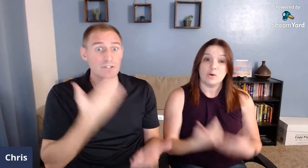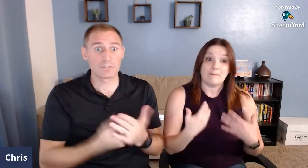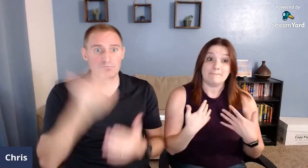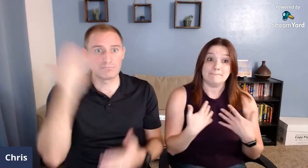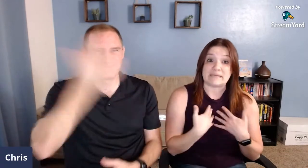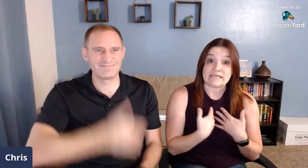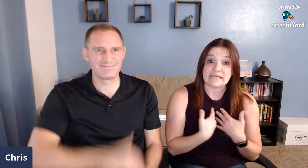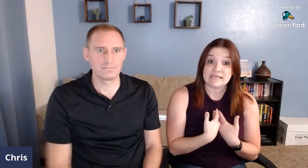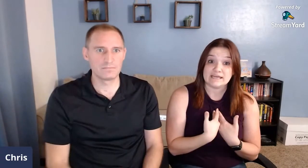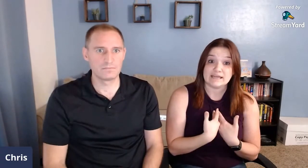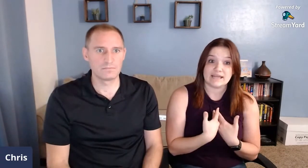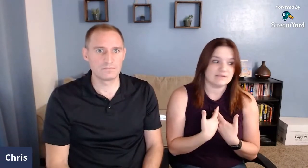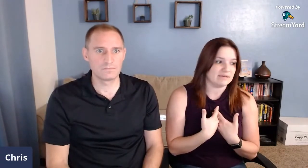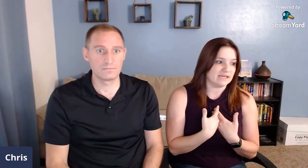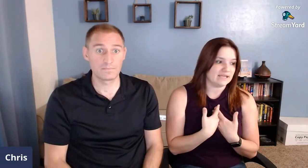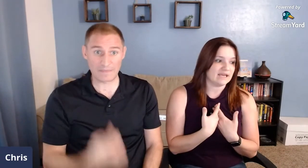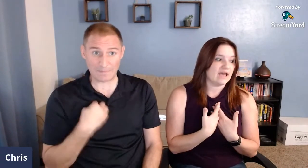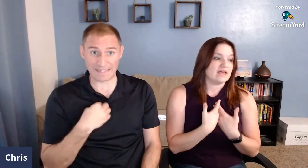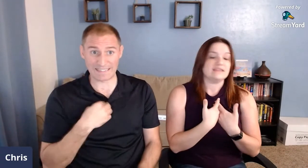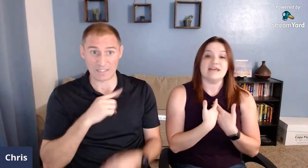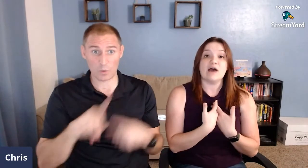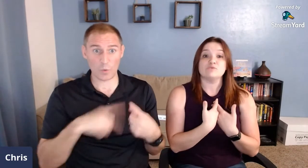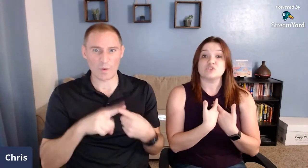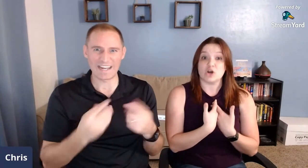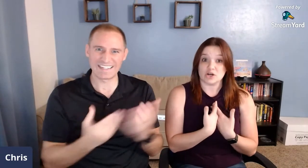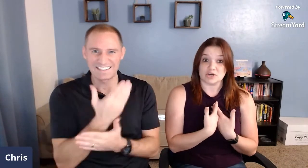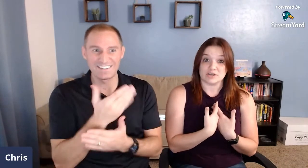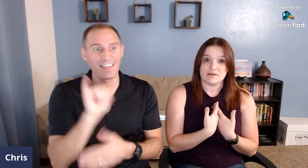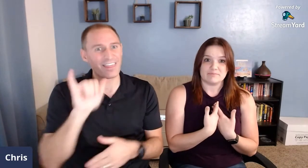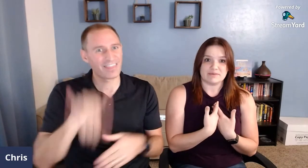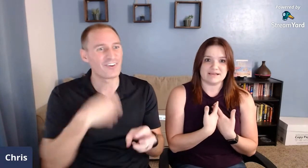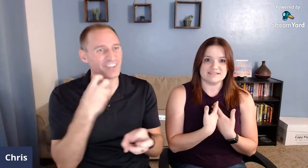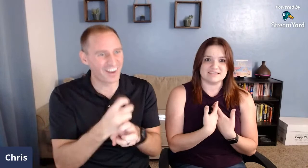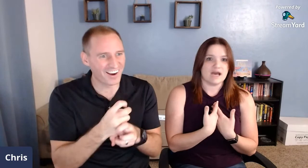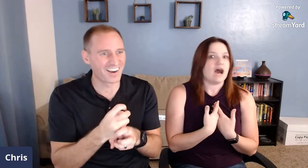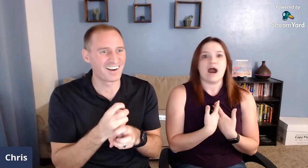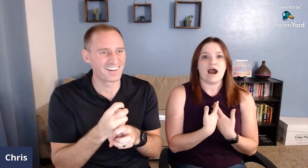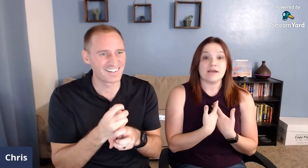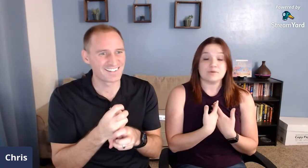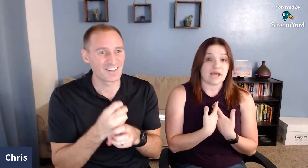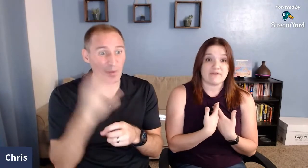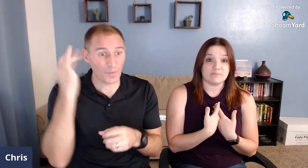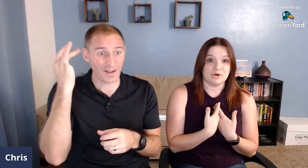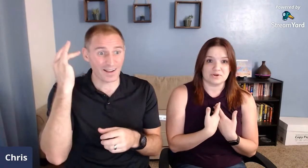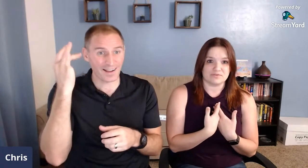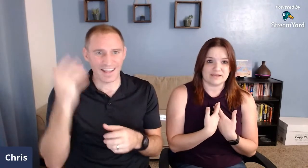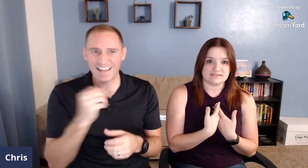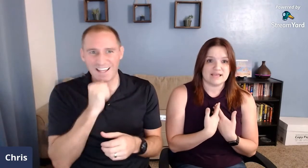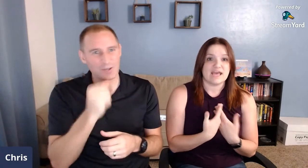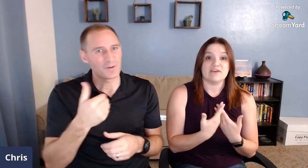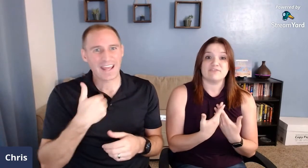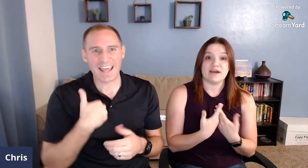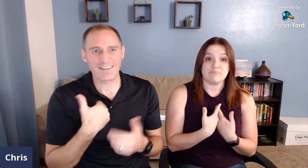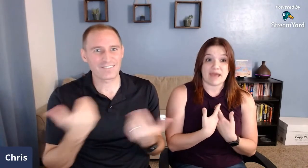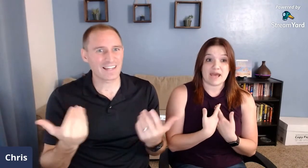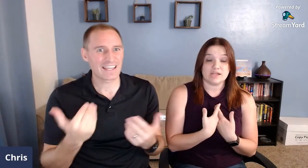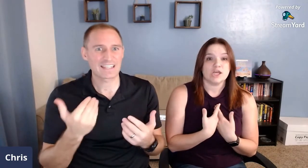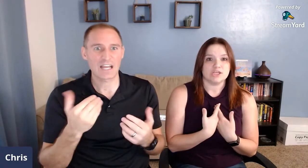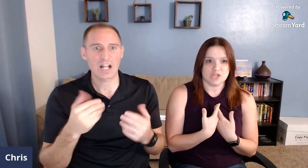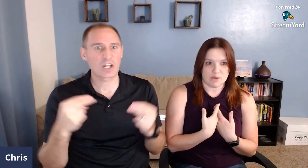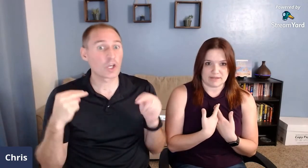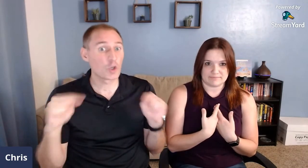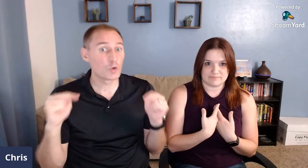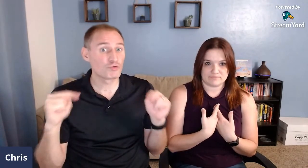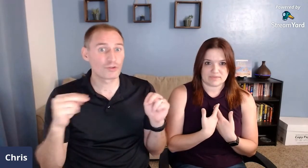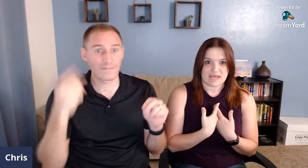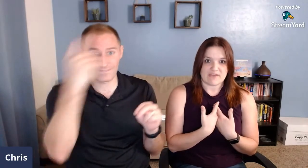would never know. Me, in the beginning, that was hard because I don't have a poker face. If I'm mad,